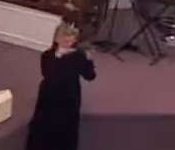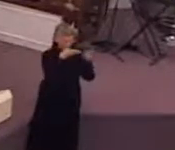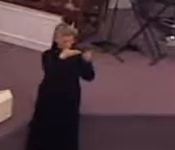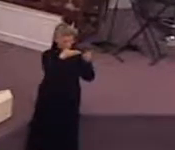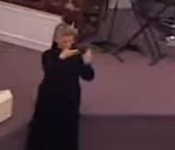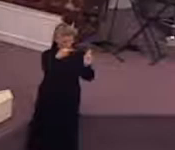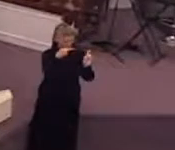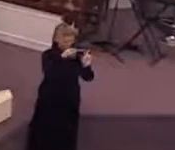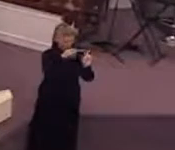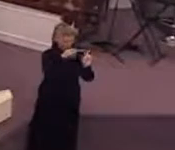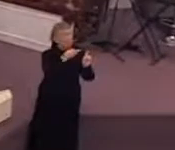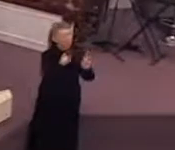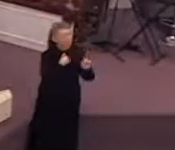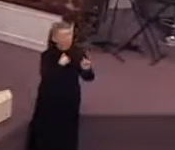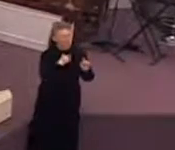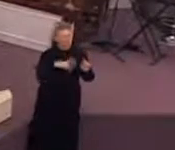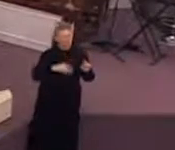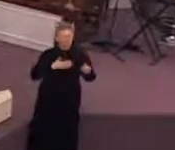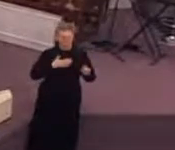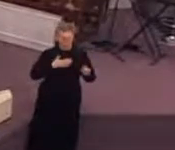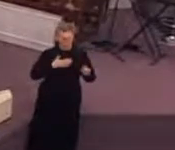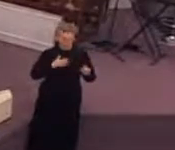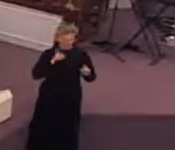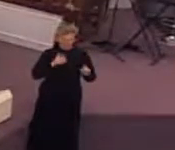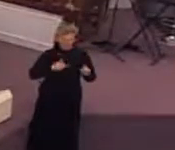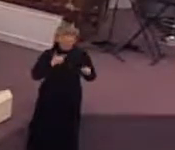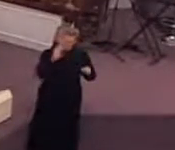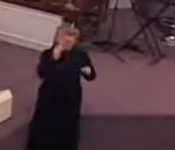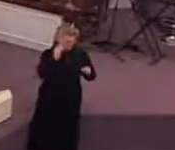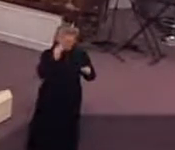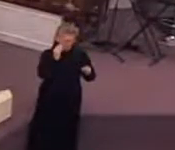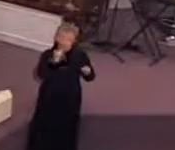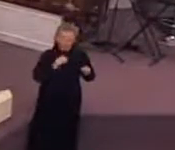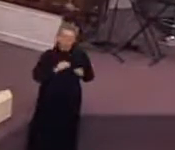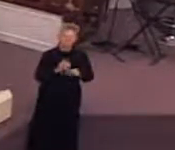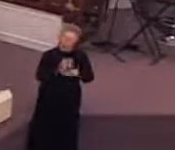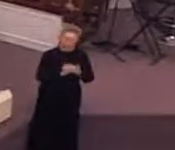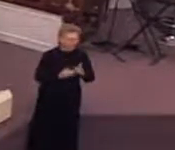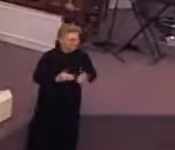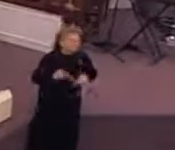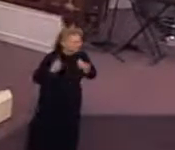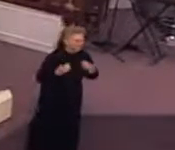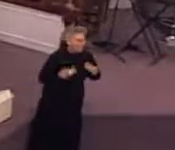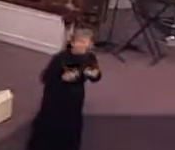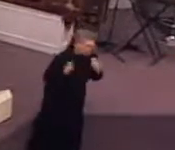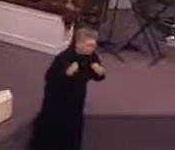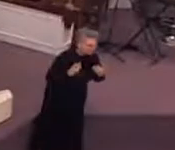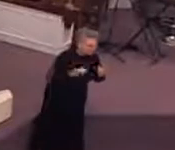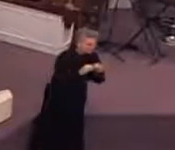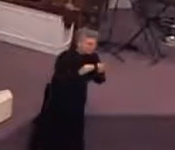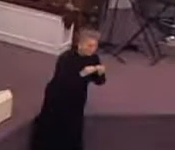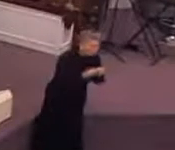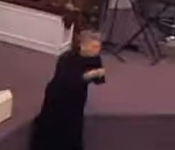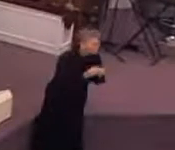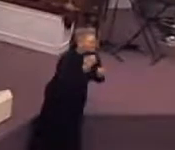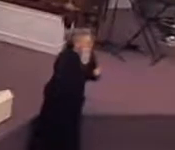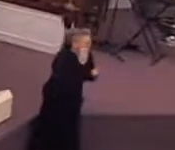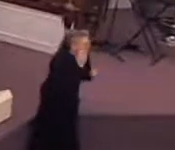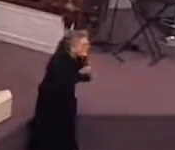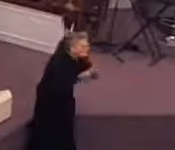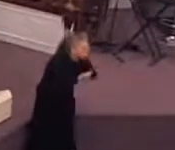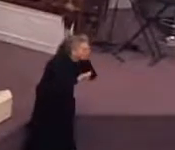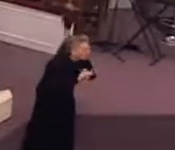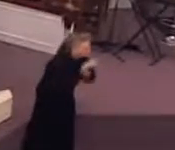I have lived to see the day that people can get happier over a baby shower than a prayer meeting.